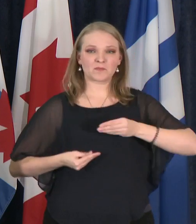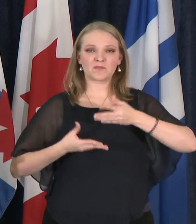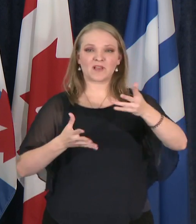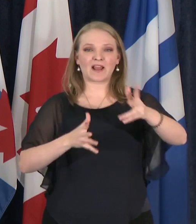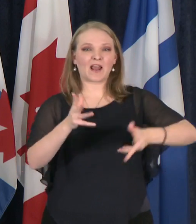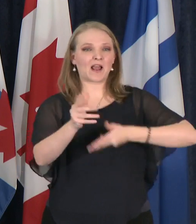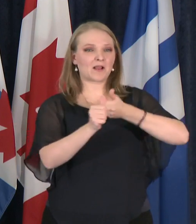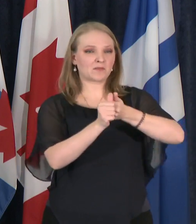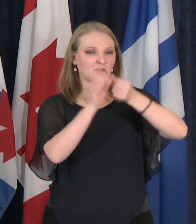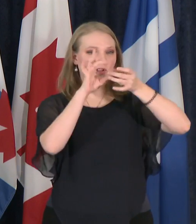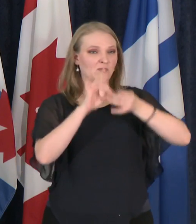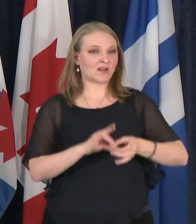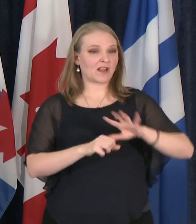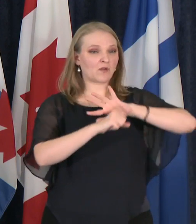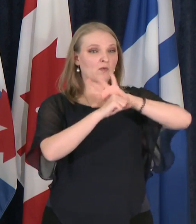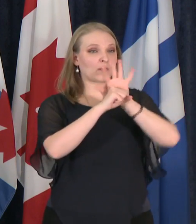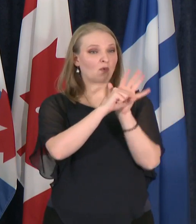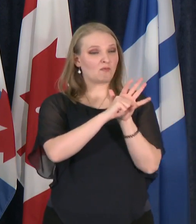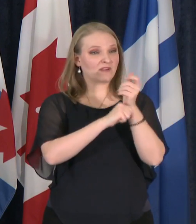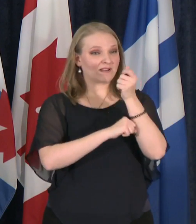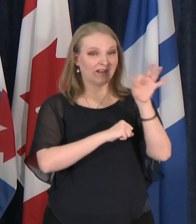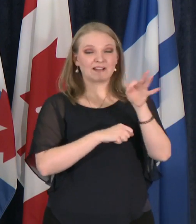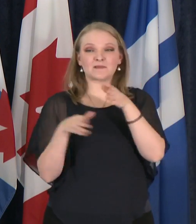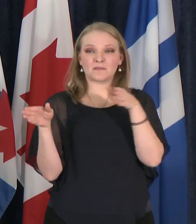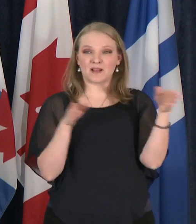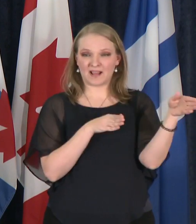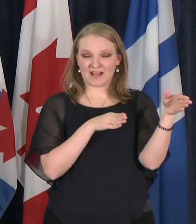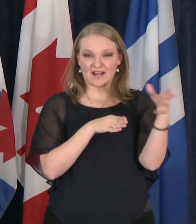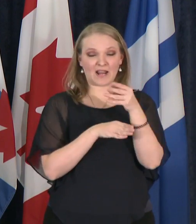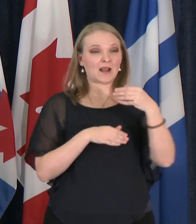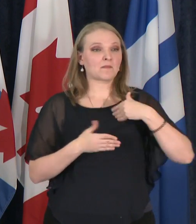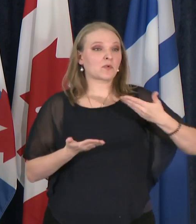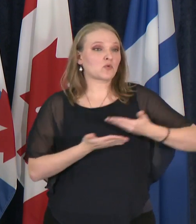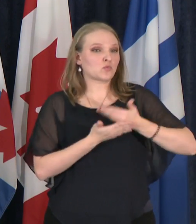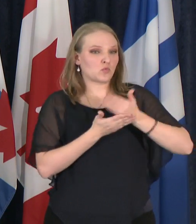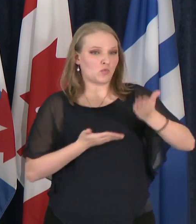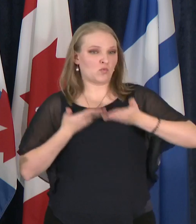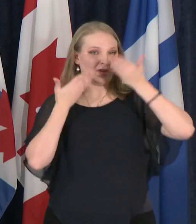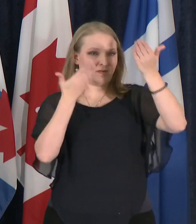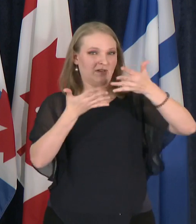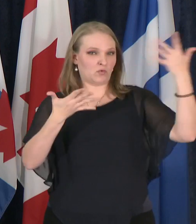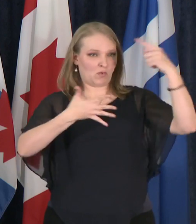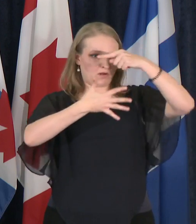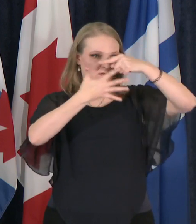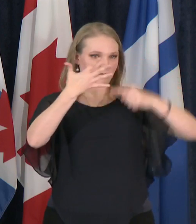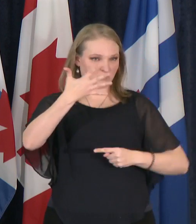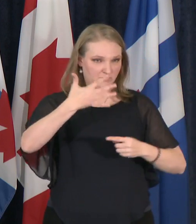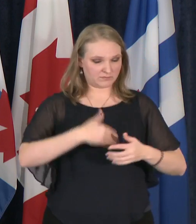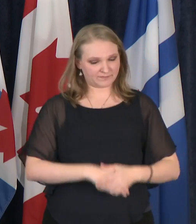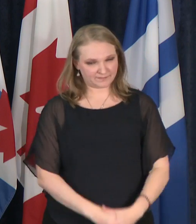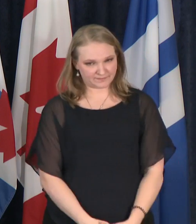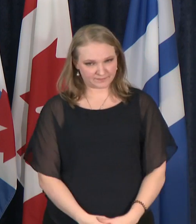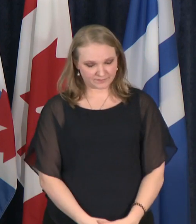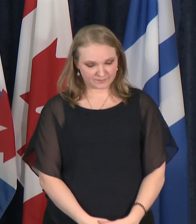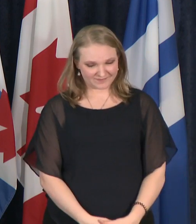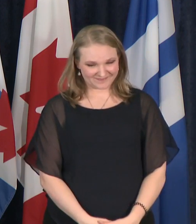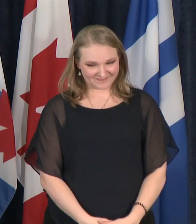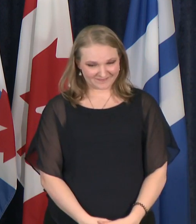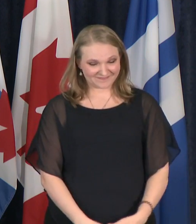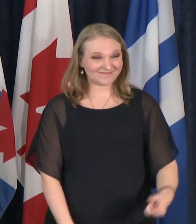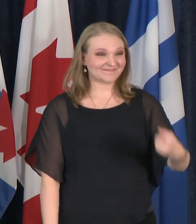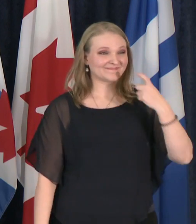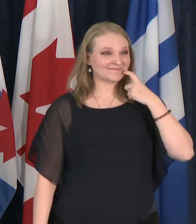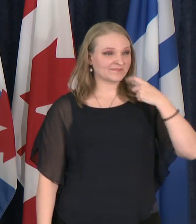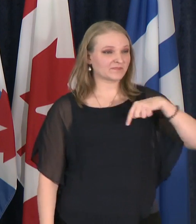on COVID-19 plans and my new recommendations. We have recently